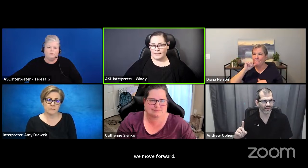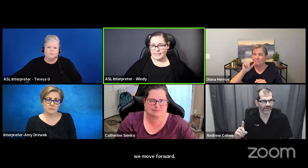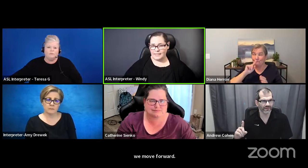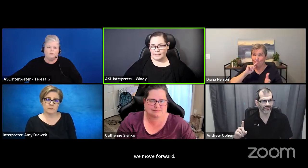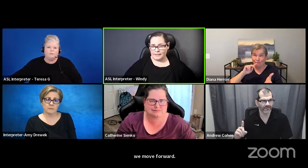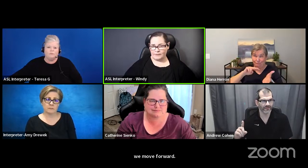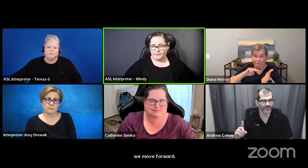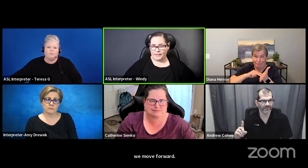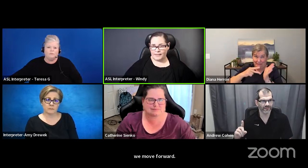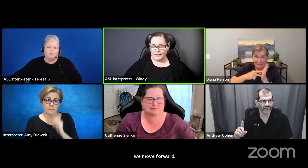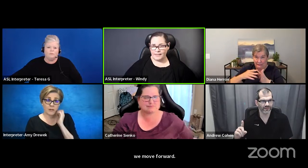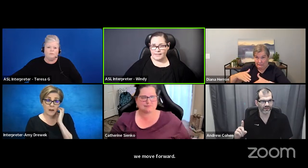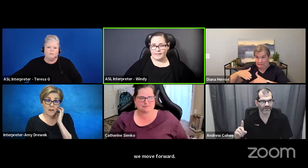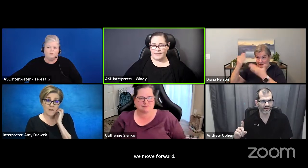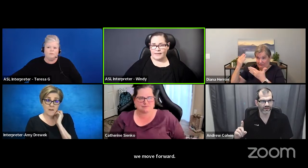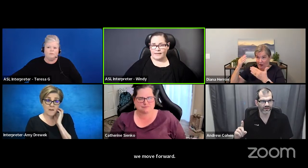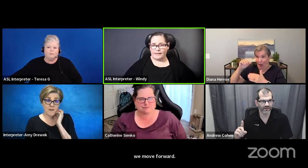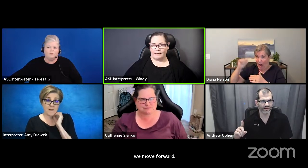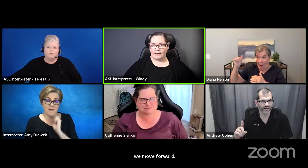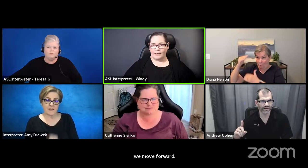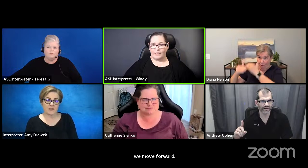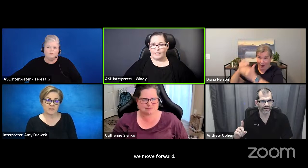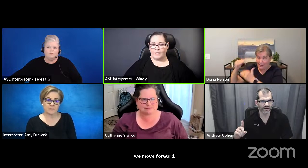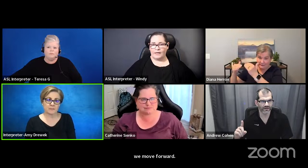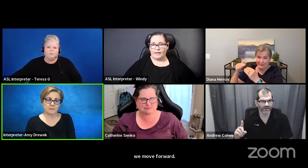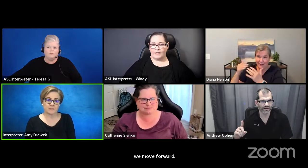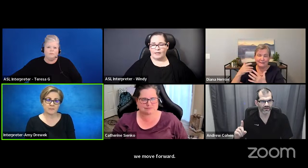I would like to clarify that